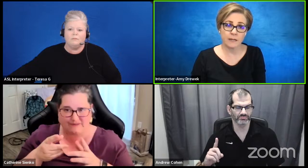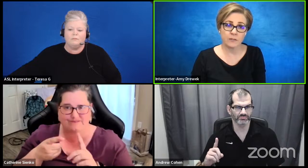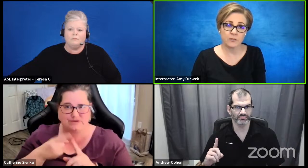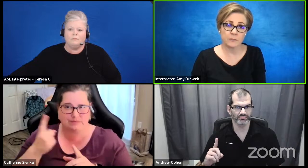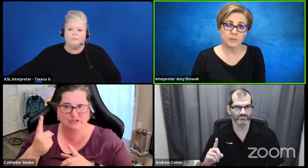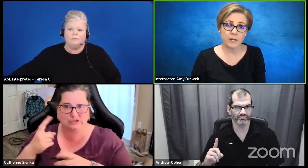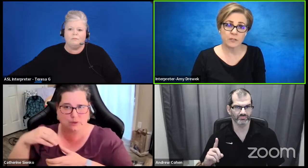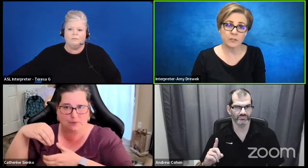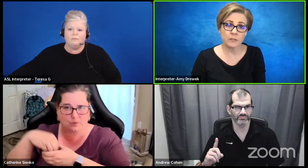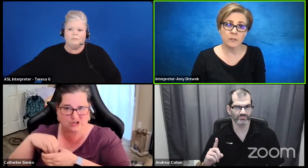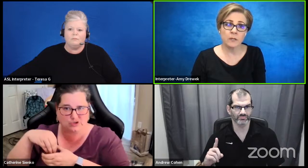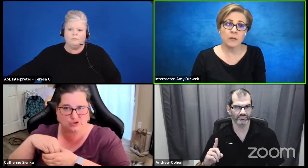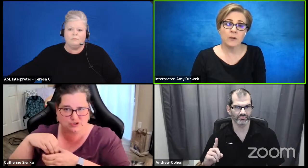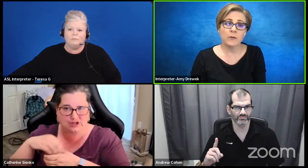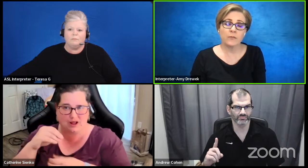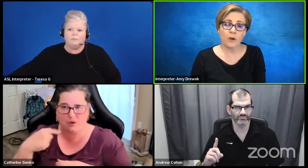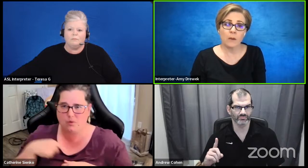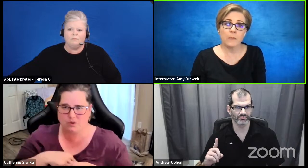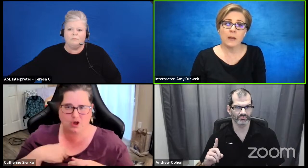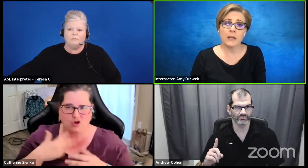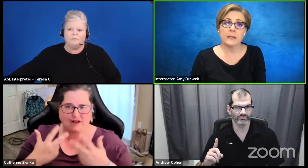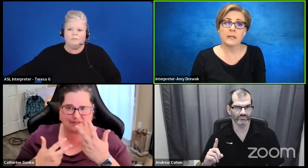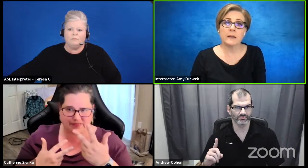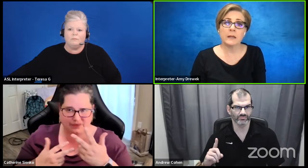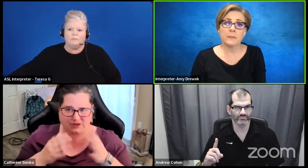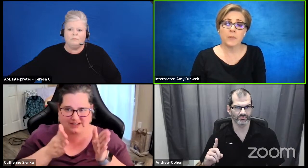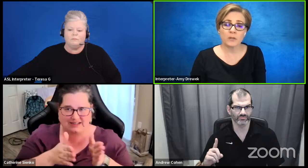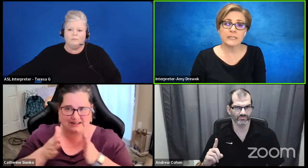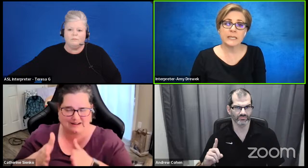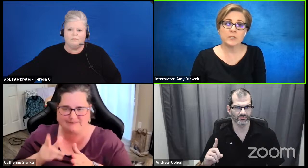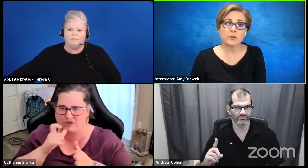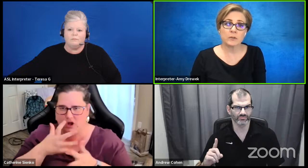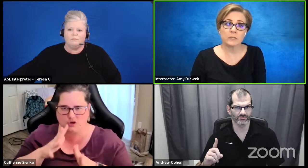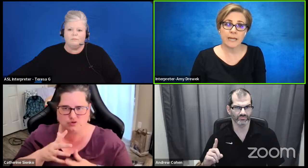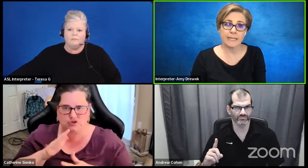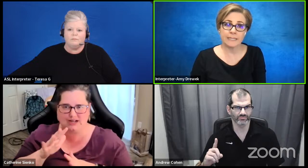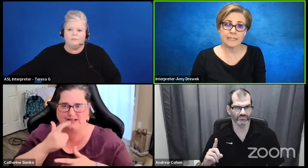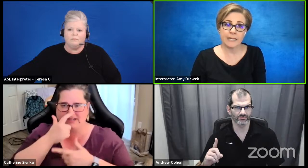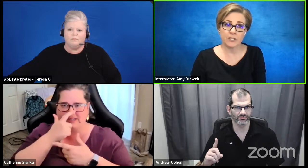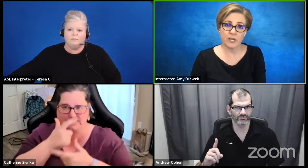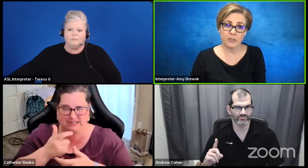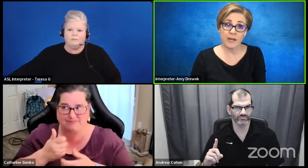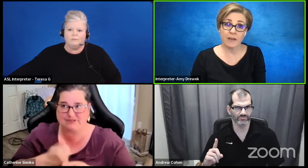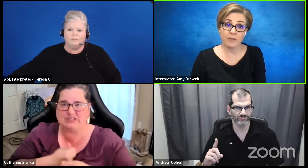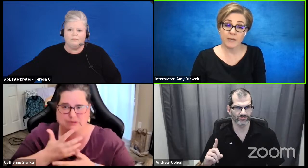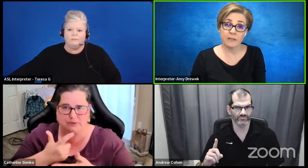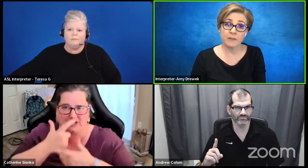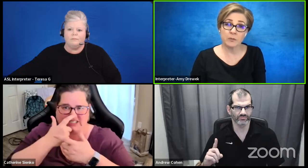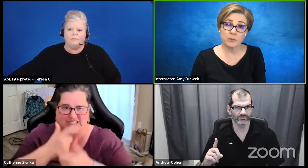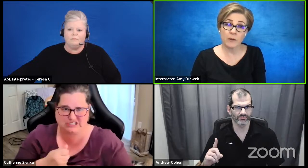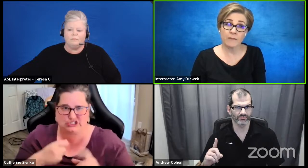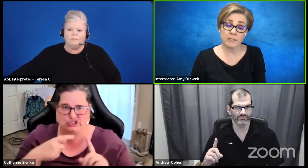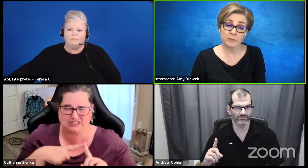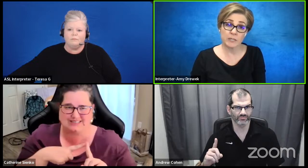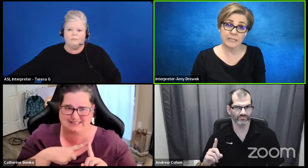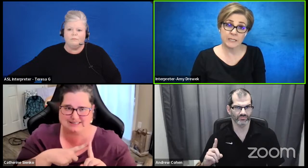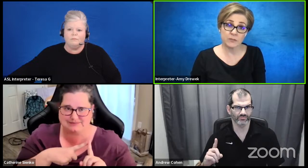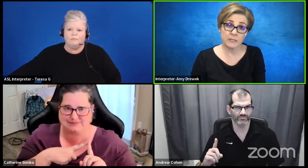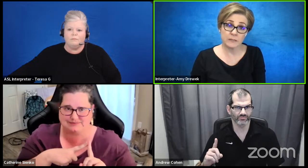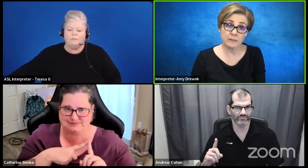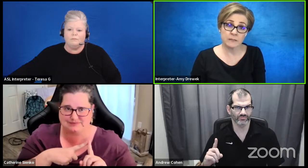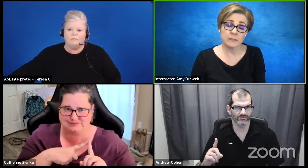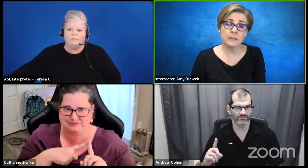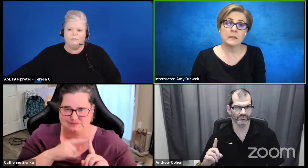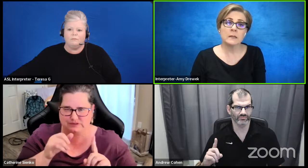on selecting an interim director from a person internal to ACDHH. We have 3 individuals who